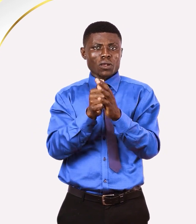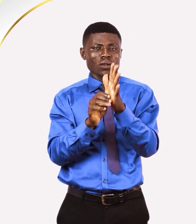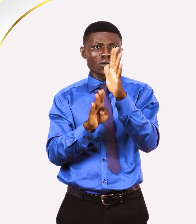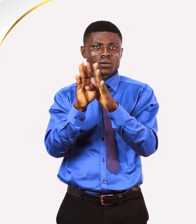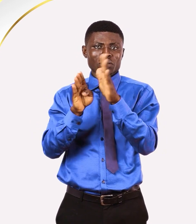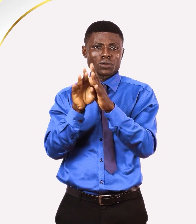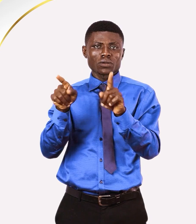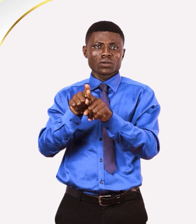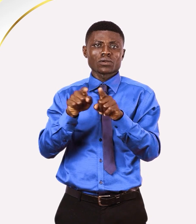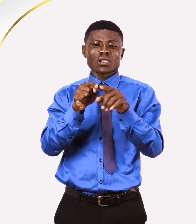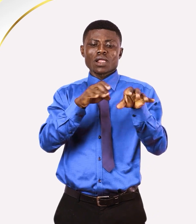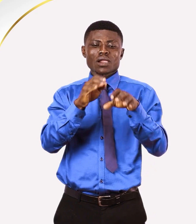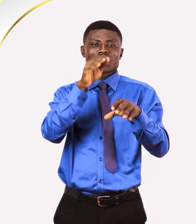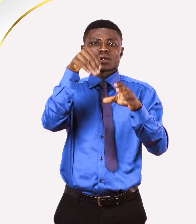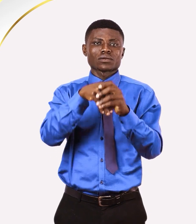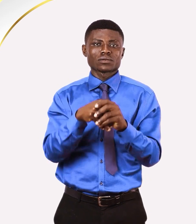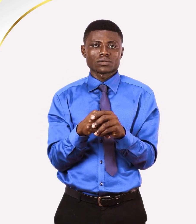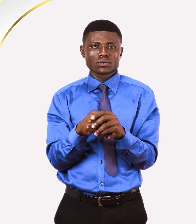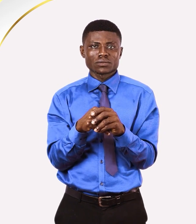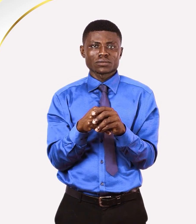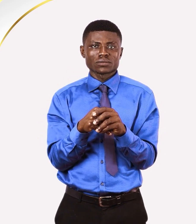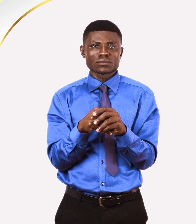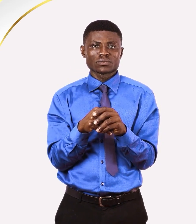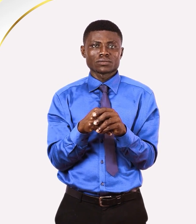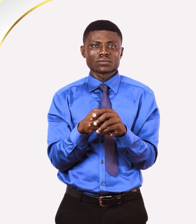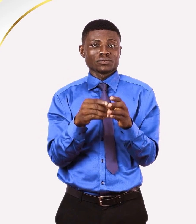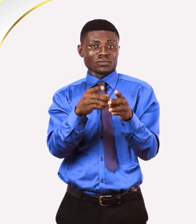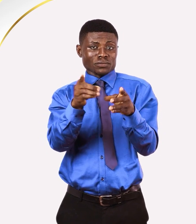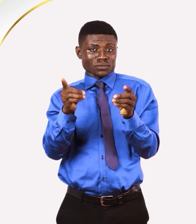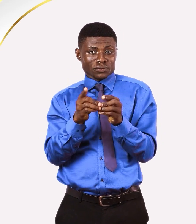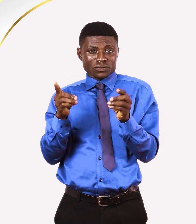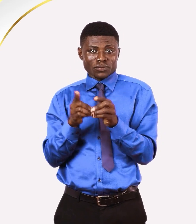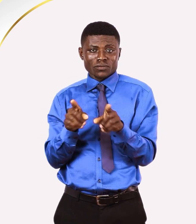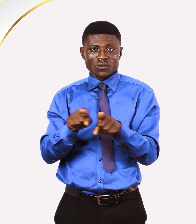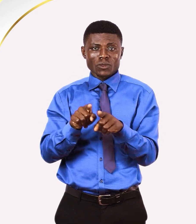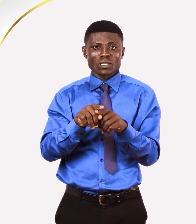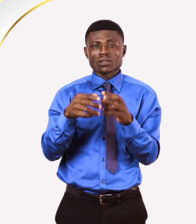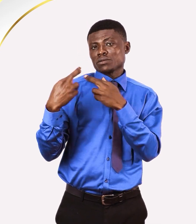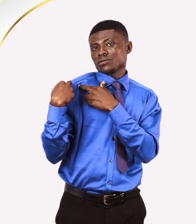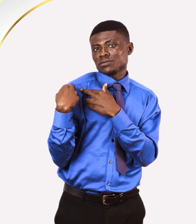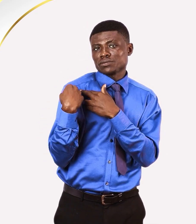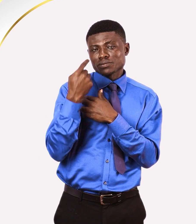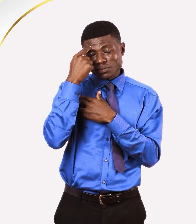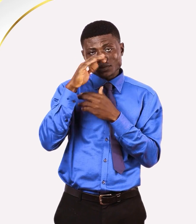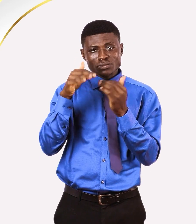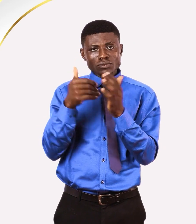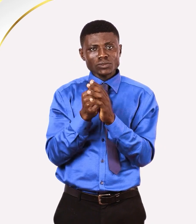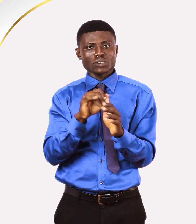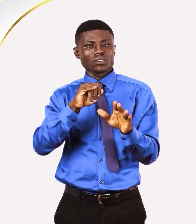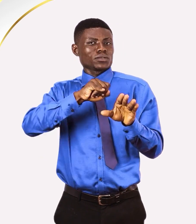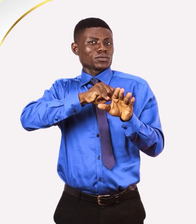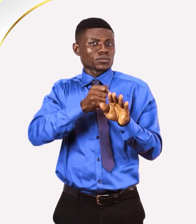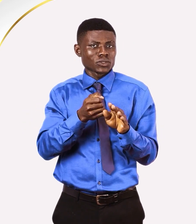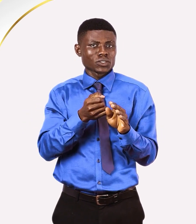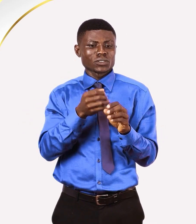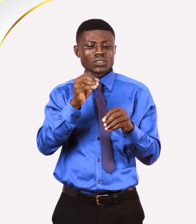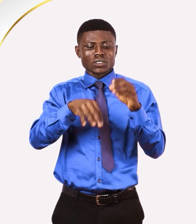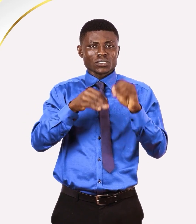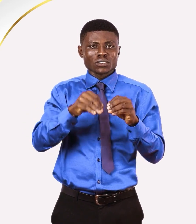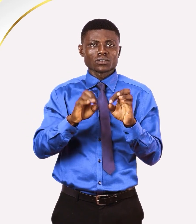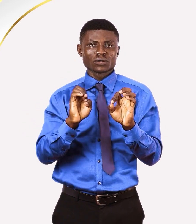market development activities. The department is also responsible for